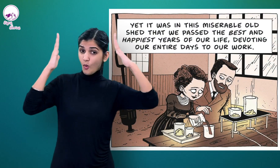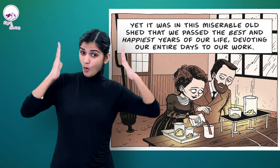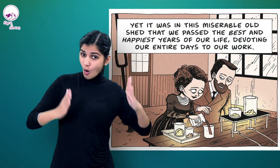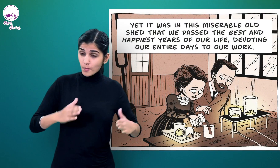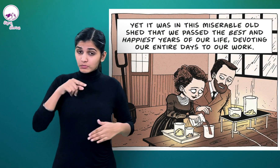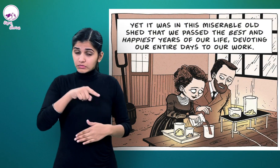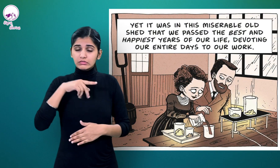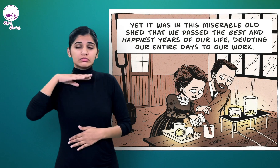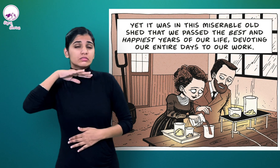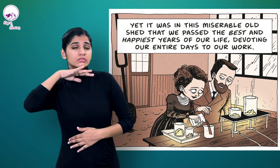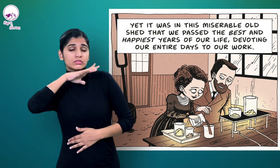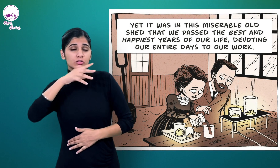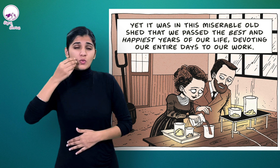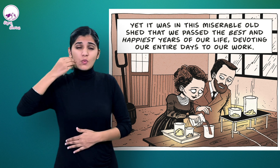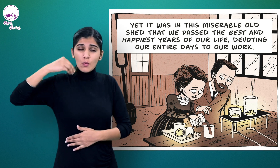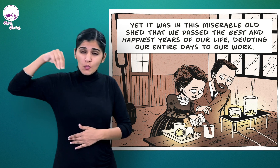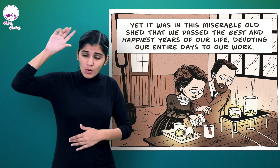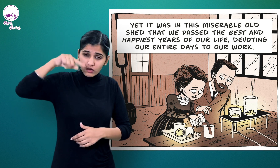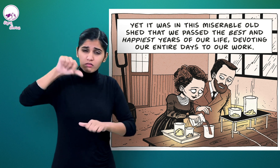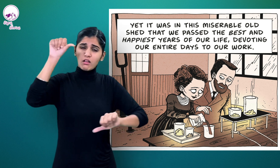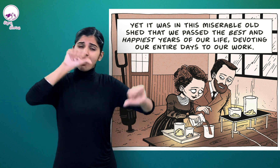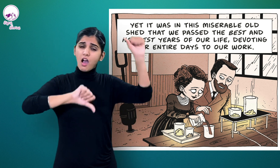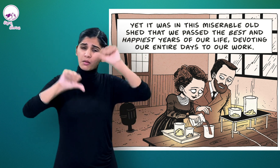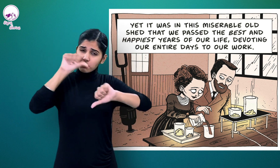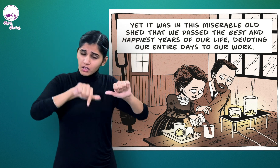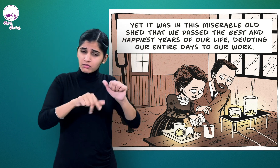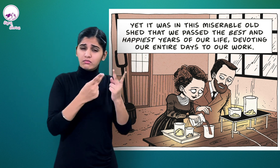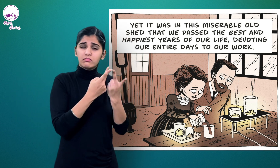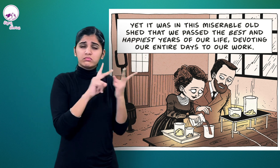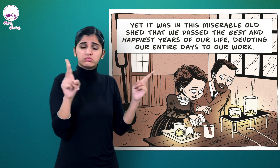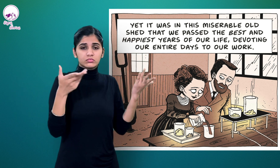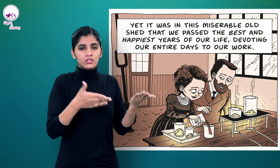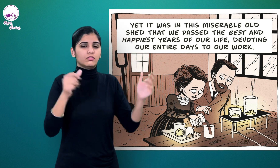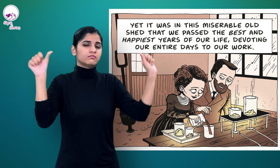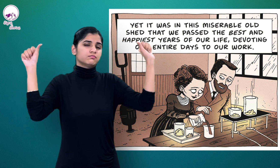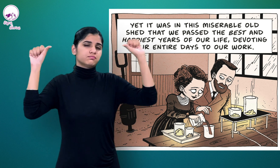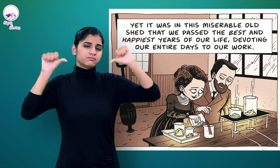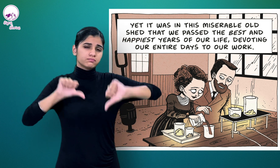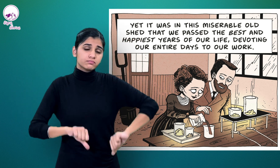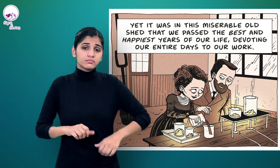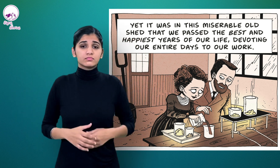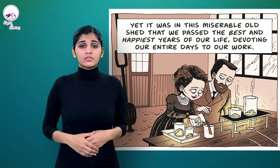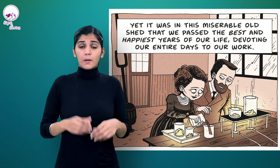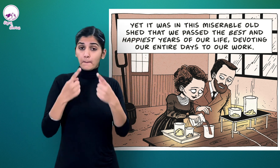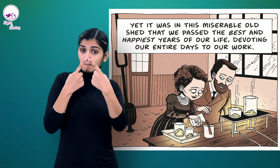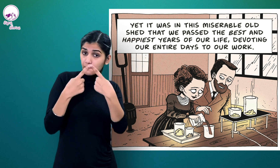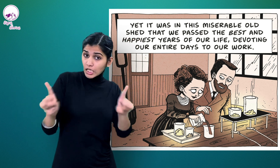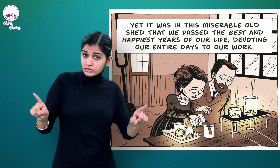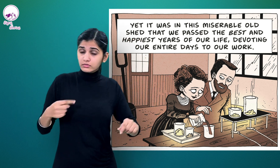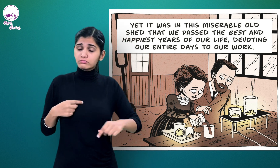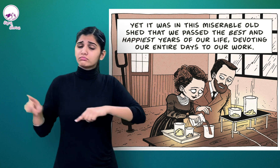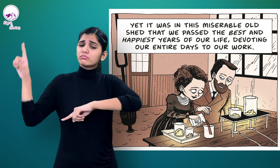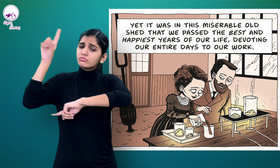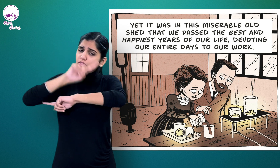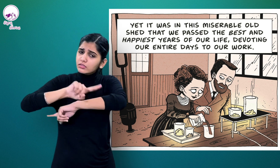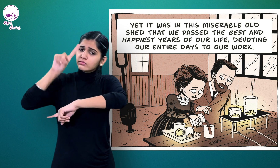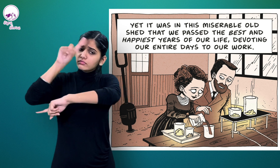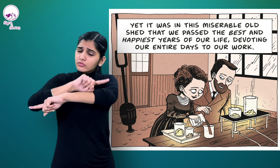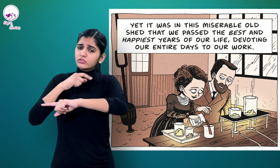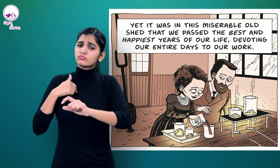Yet, it was in this miserable old shed that we passed the best and the happiest